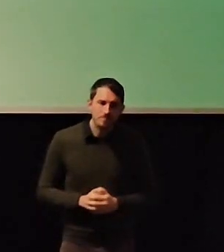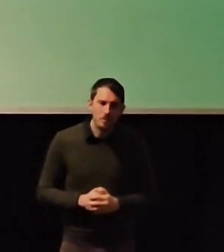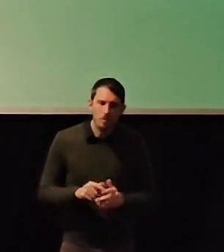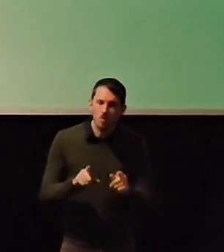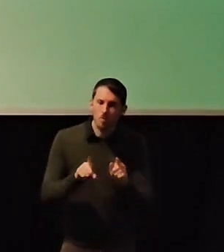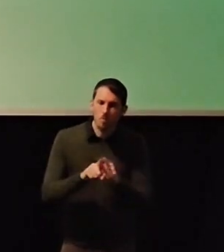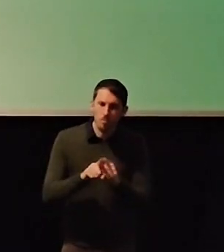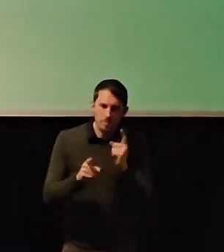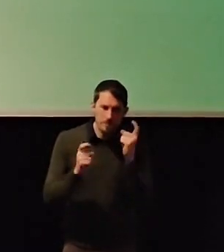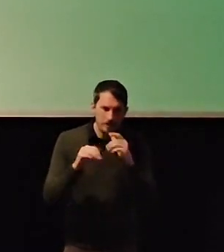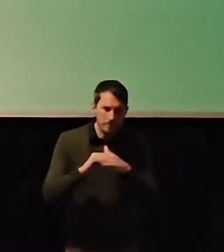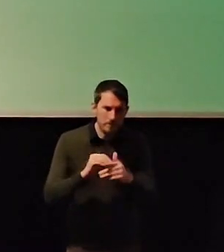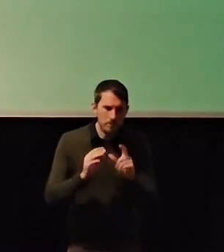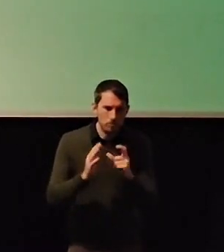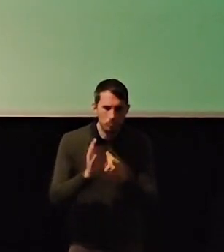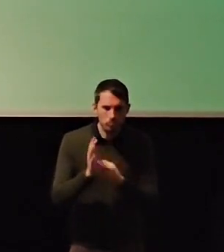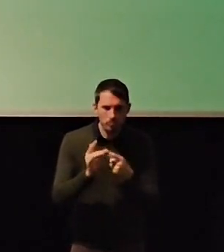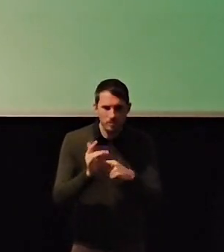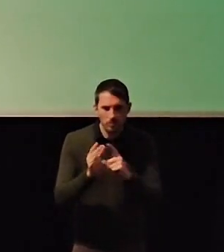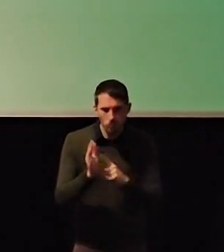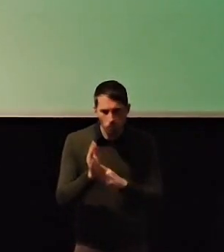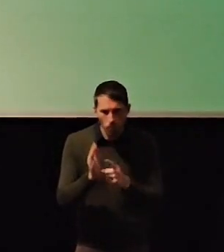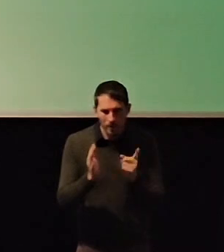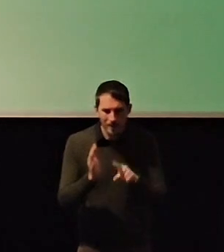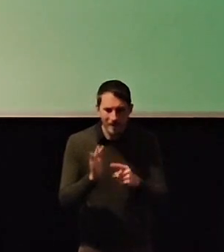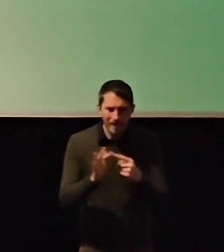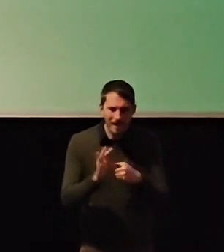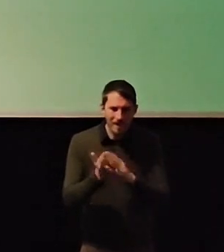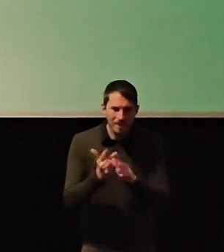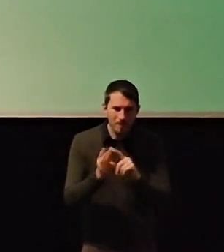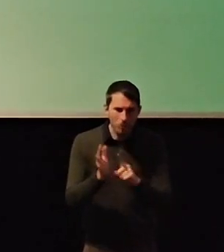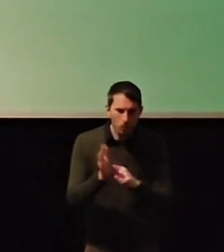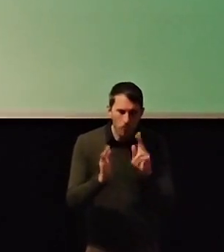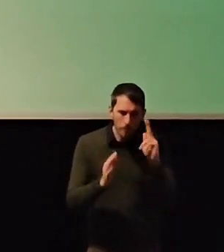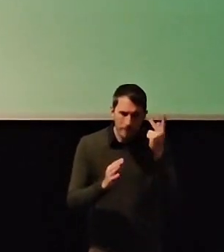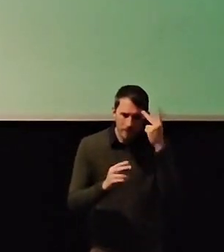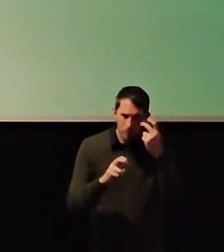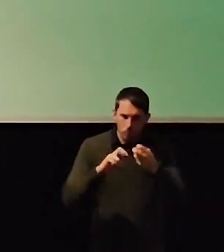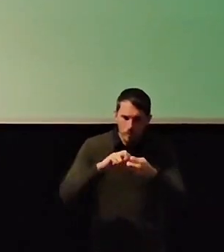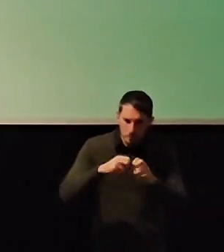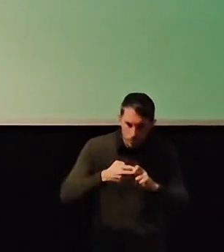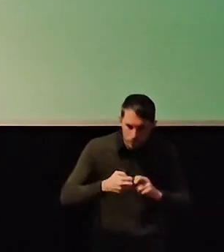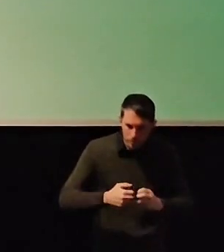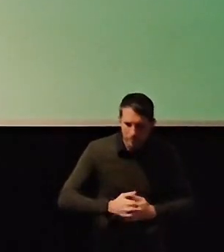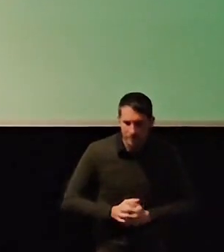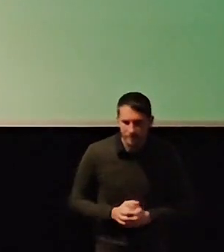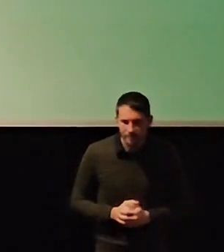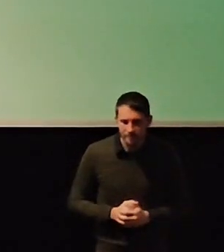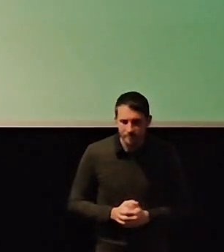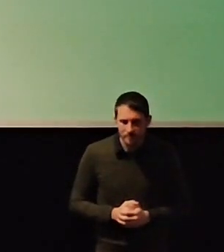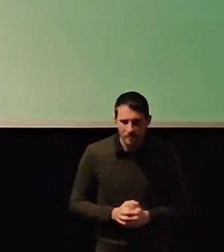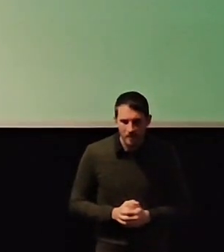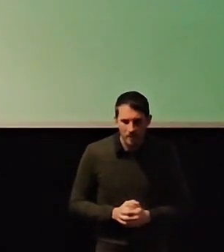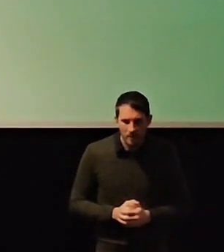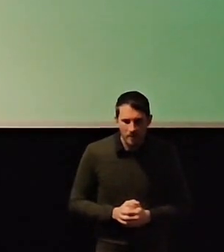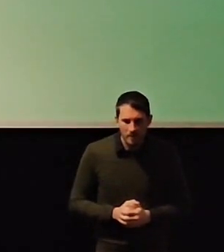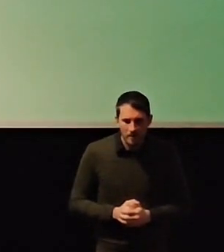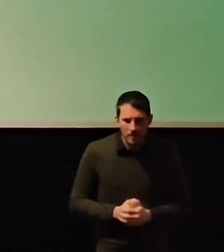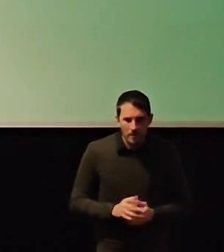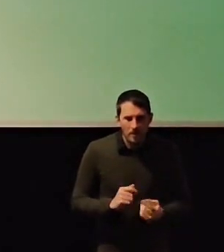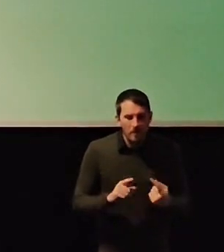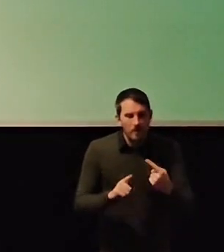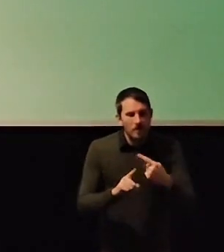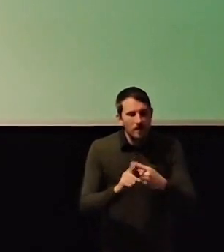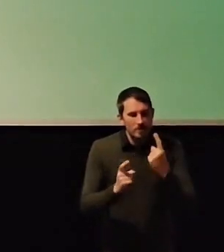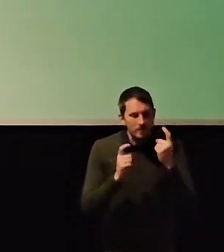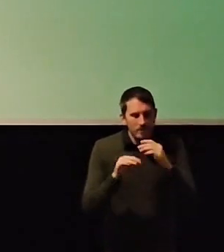critical ethical and political issues, and to think about what does it mean when